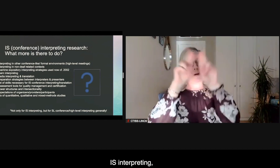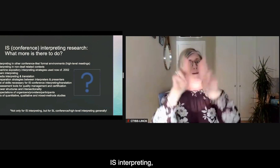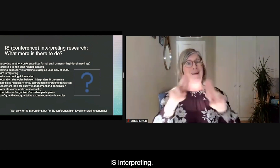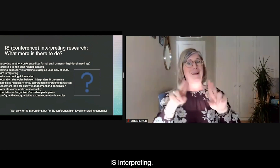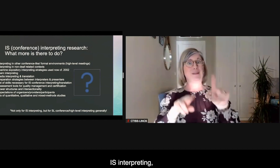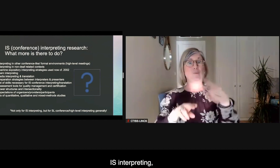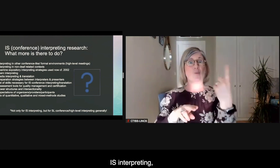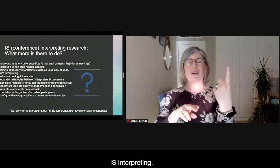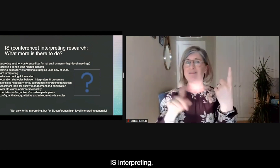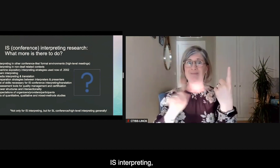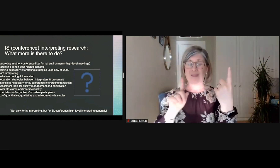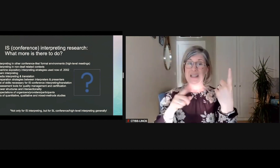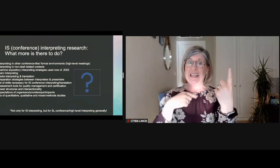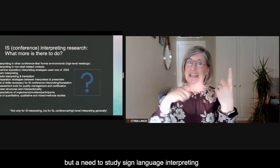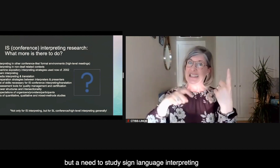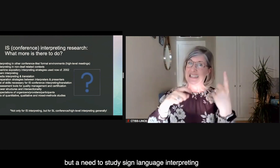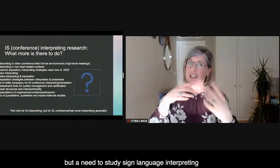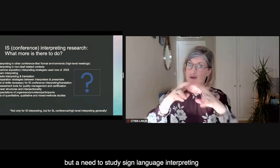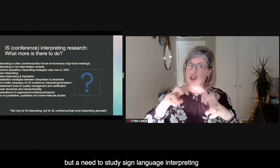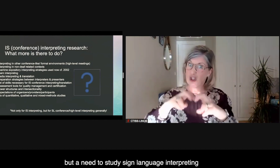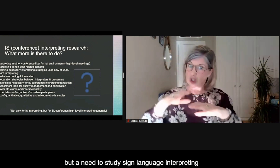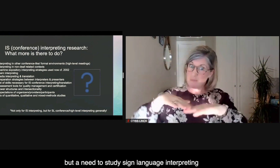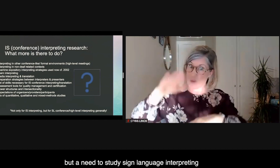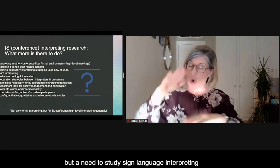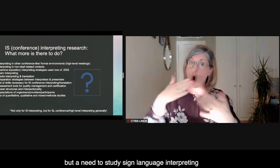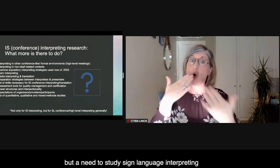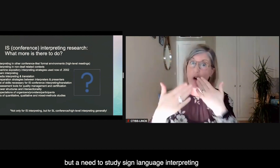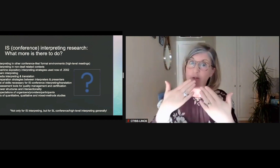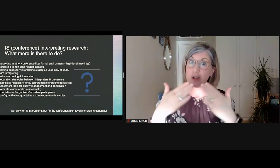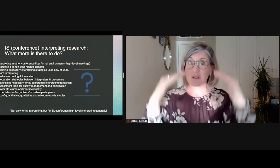at conference or high-level settings generally.